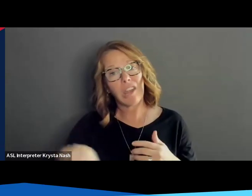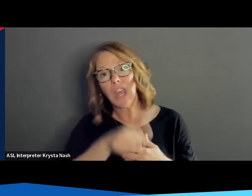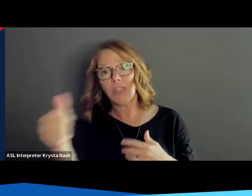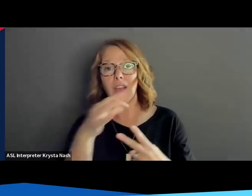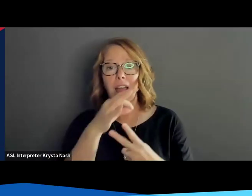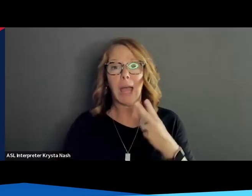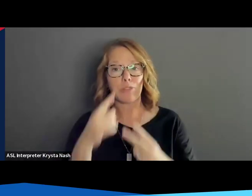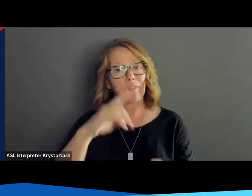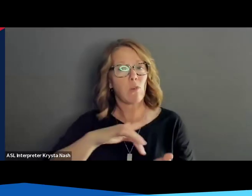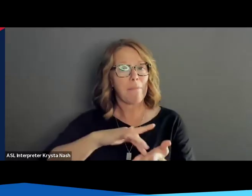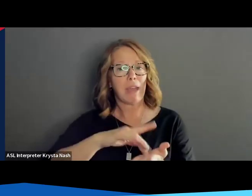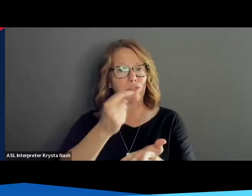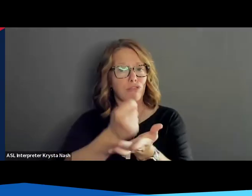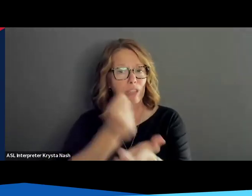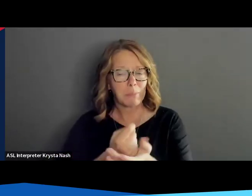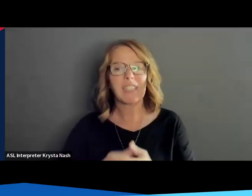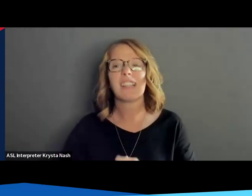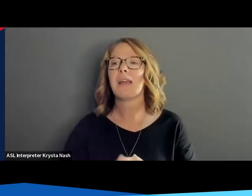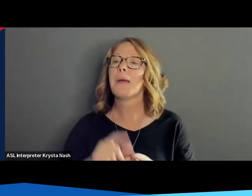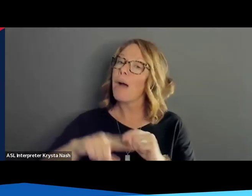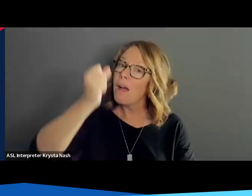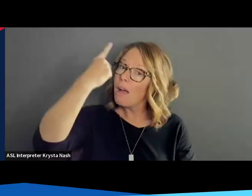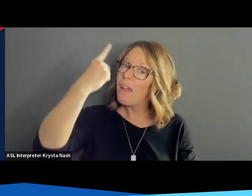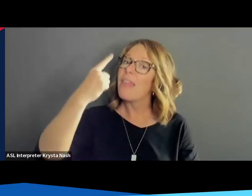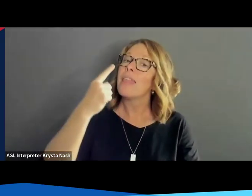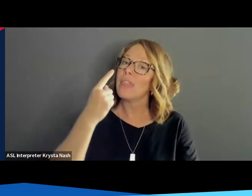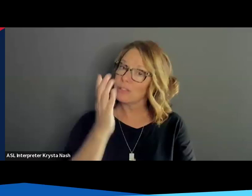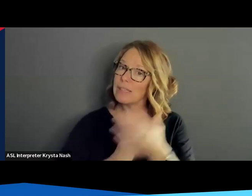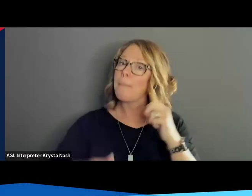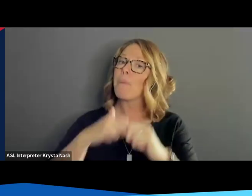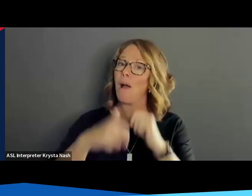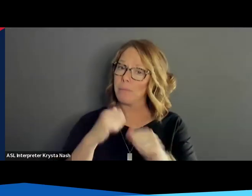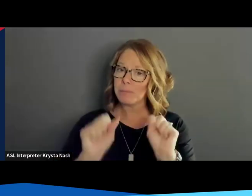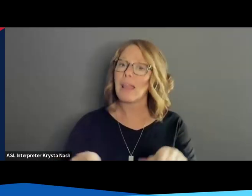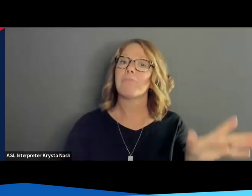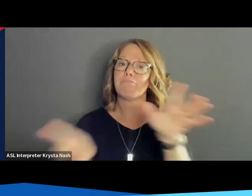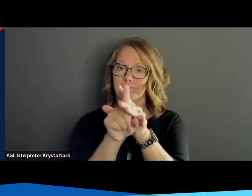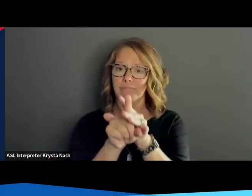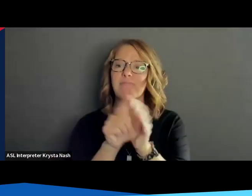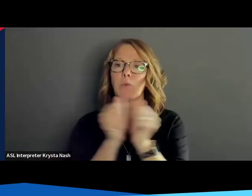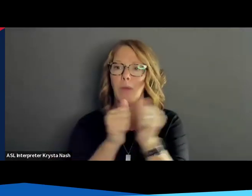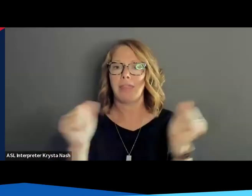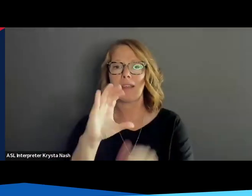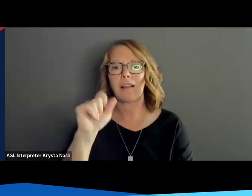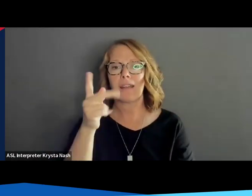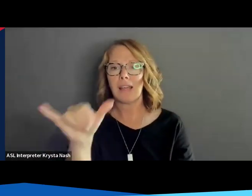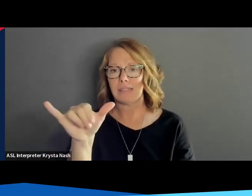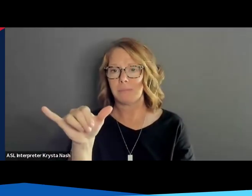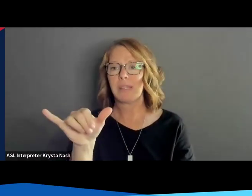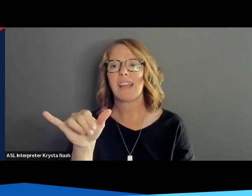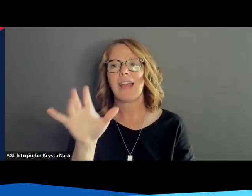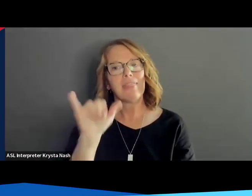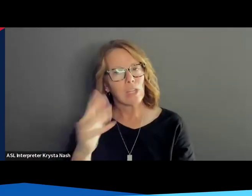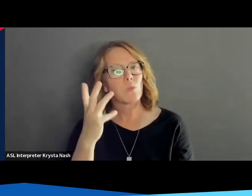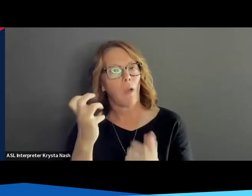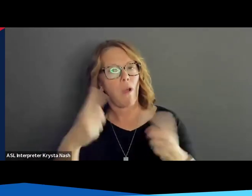being offered more and more. However, there are problems that can arise with colostomy, and that's what I want people